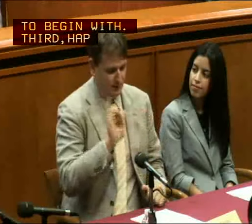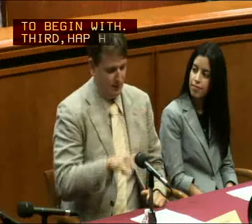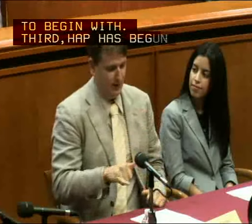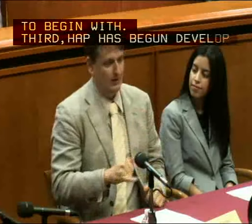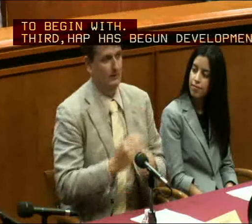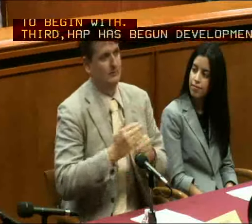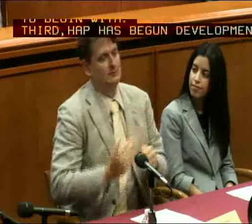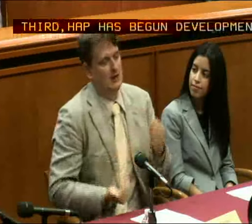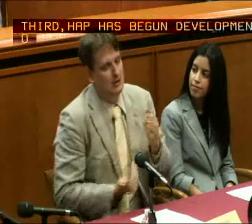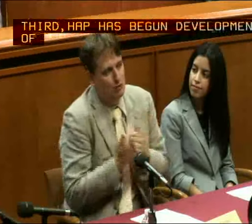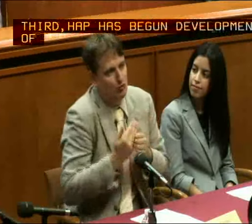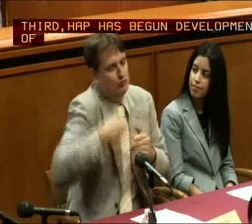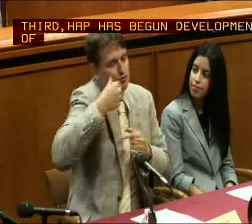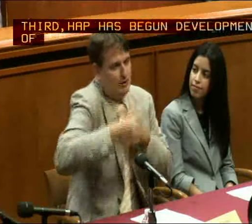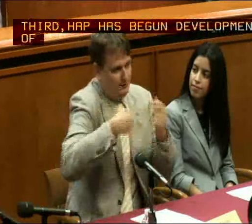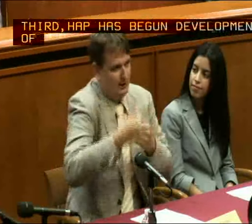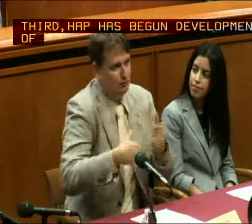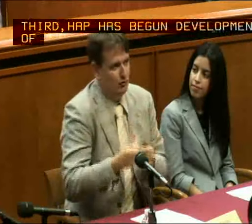about.